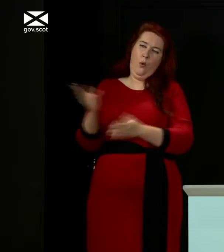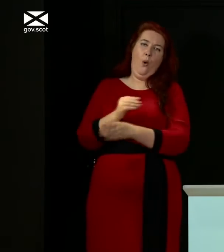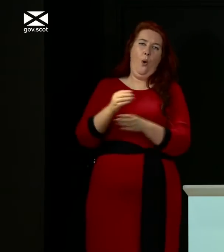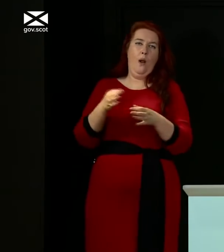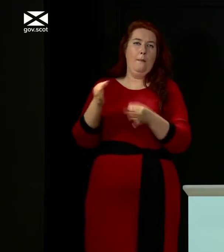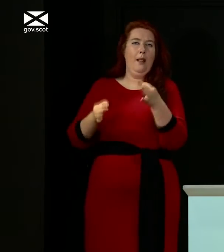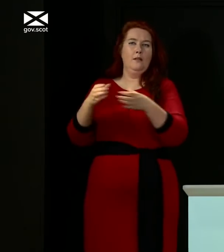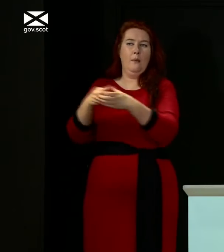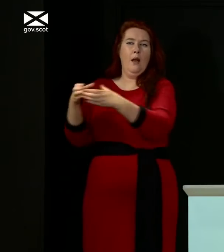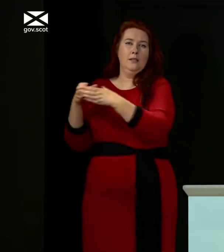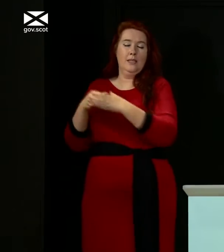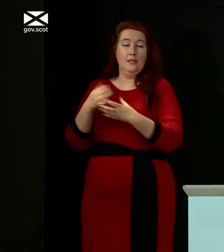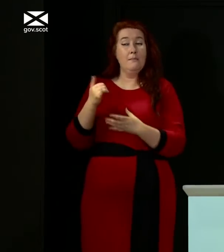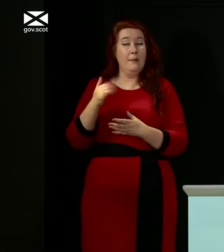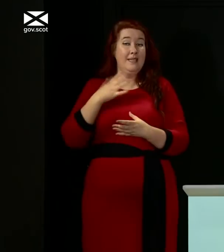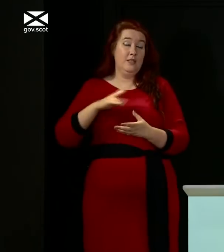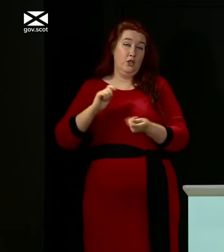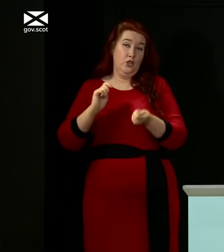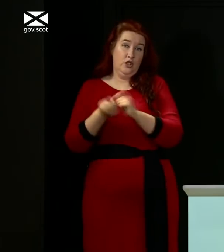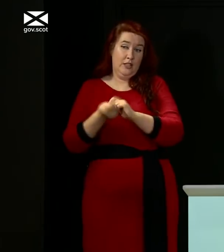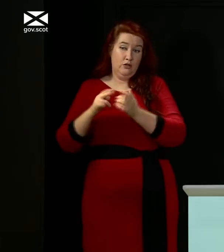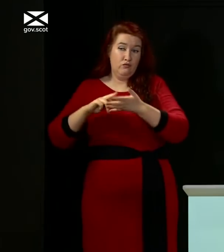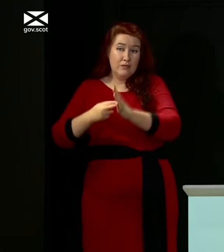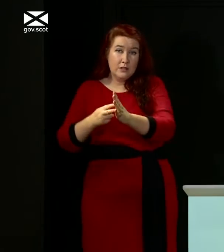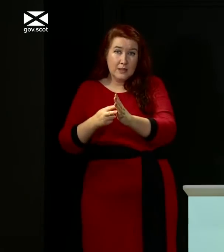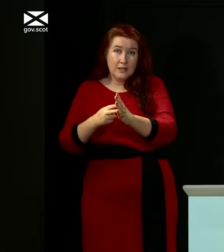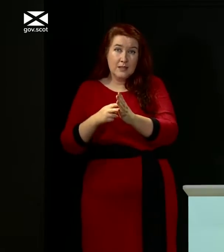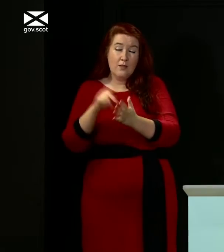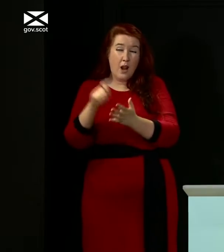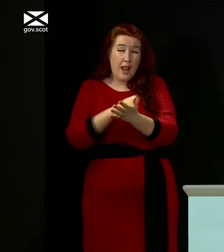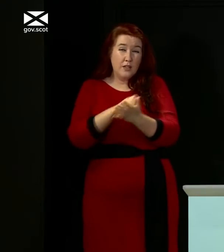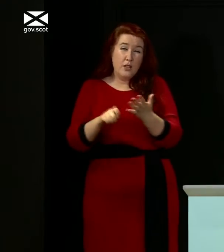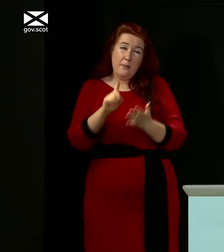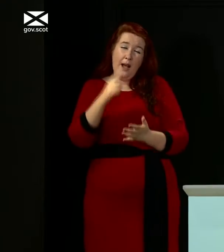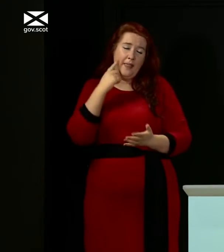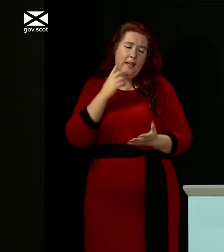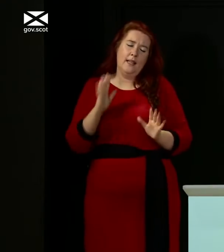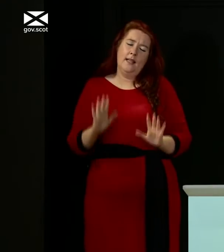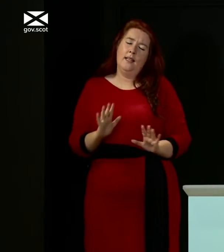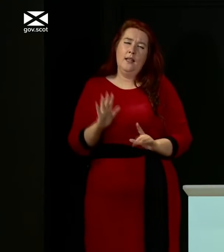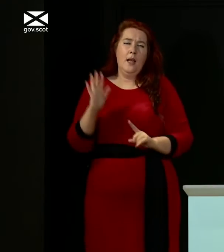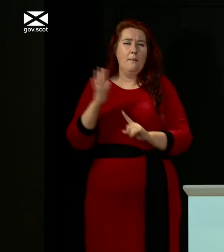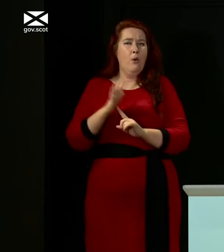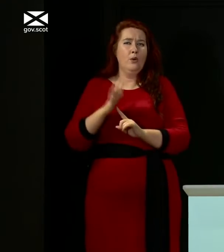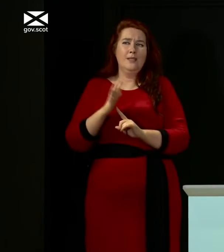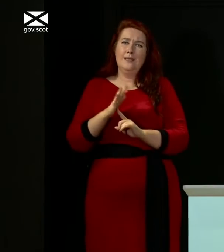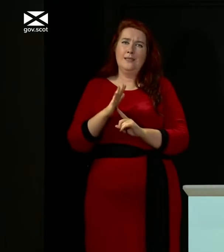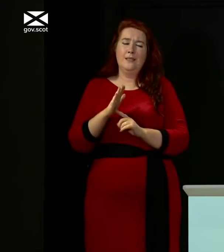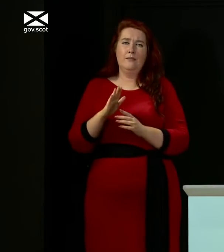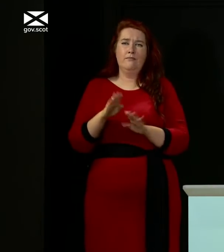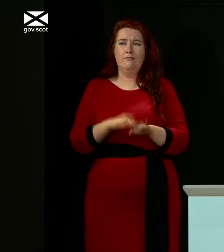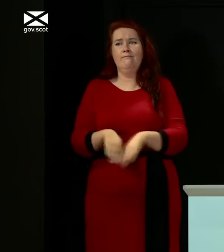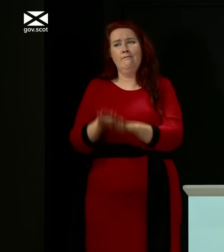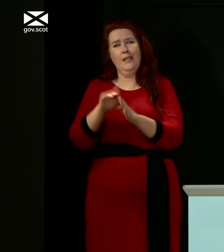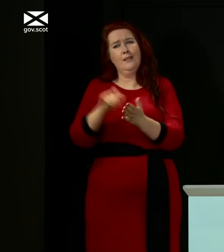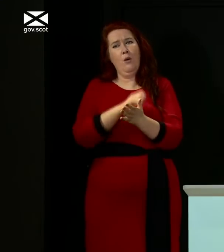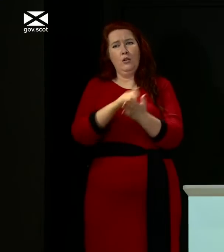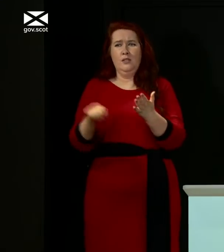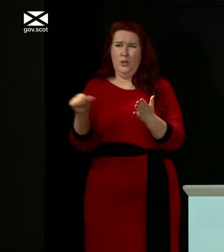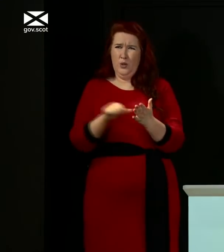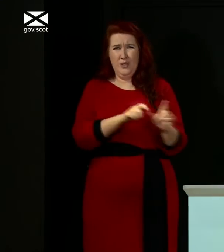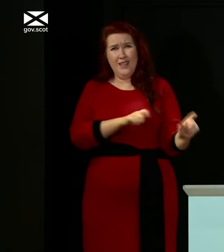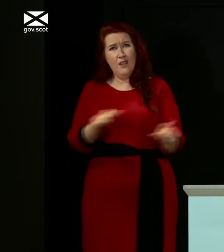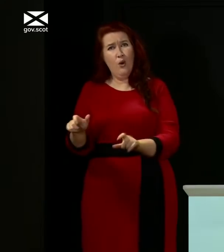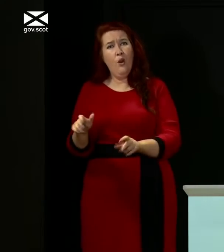have to change the arrangements for the election in some way or another. But I think it's really important that democracy continues.